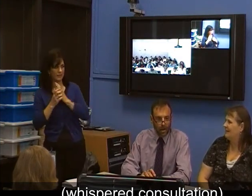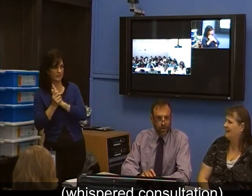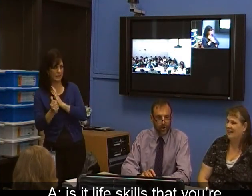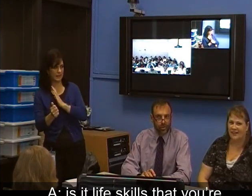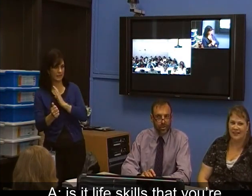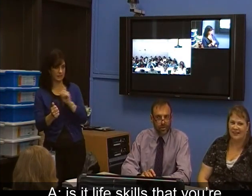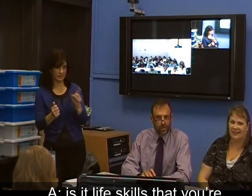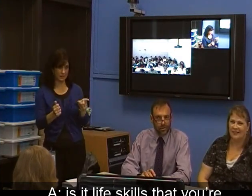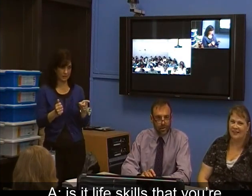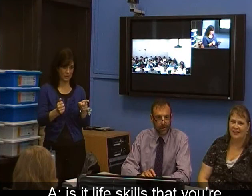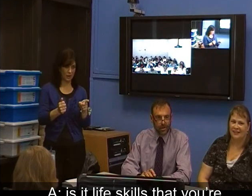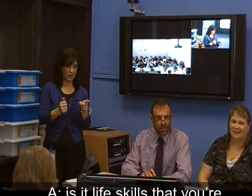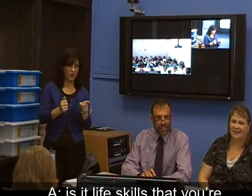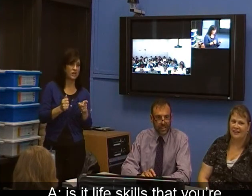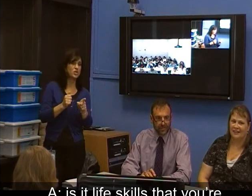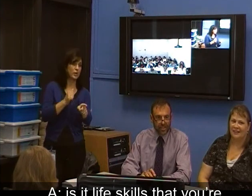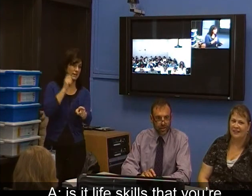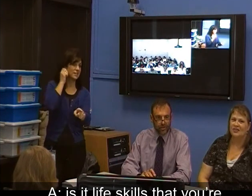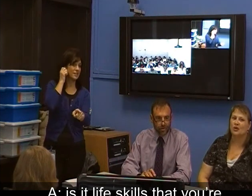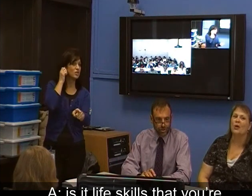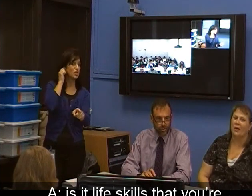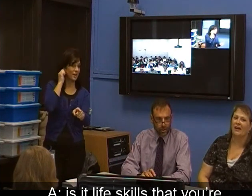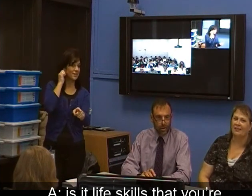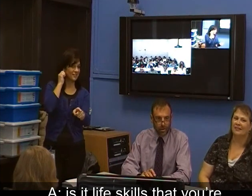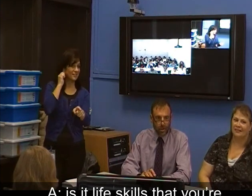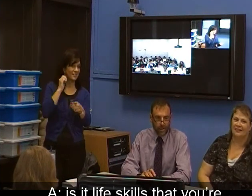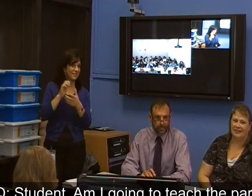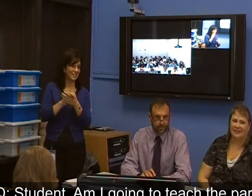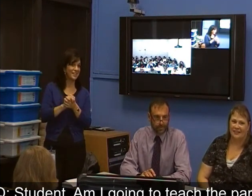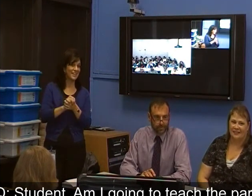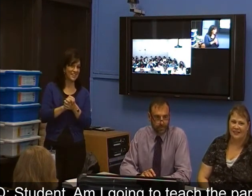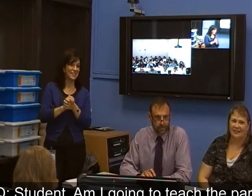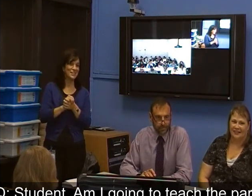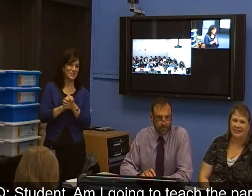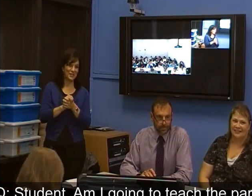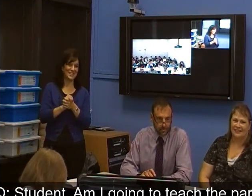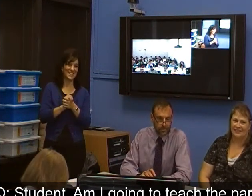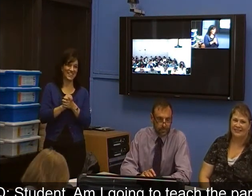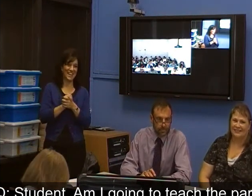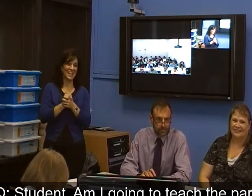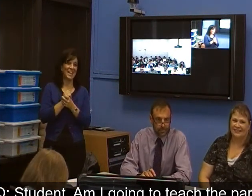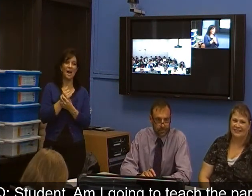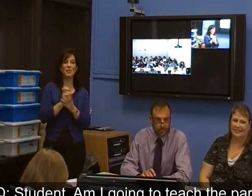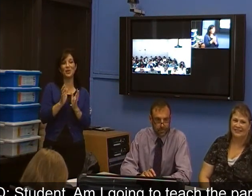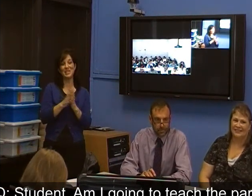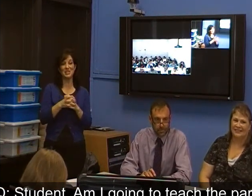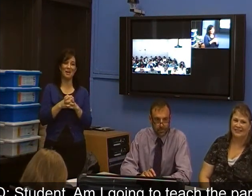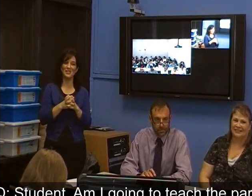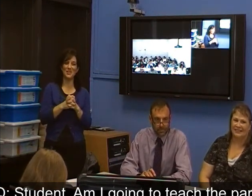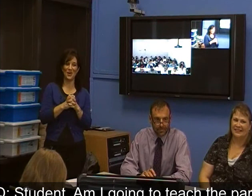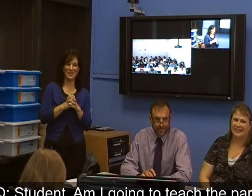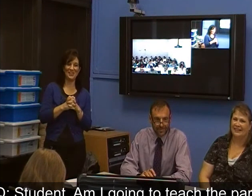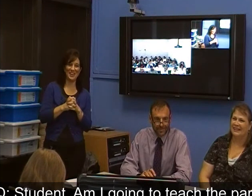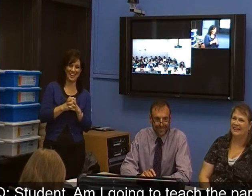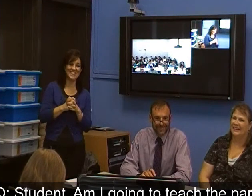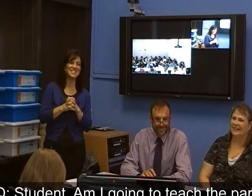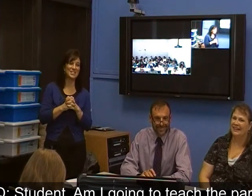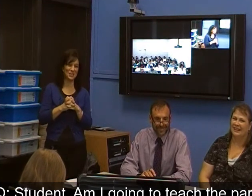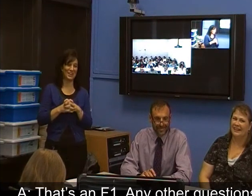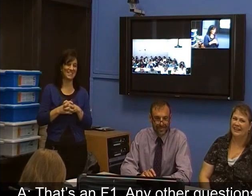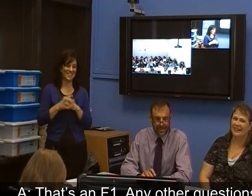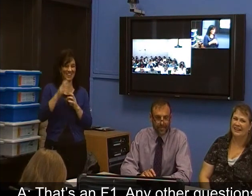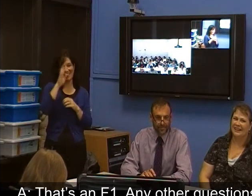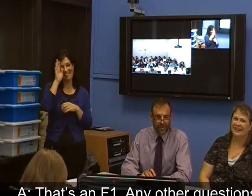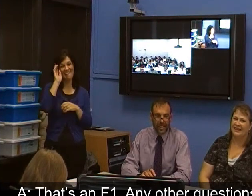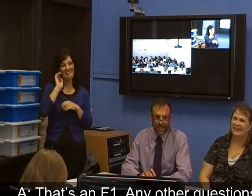are you, is it life skills? Student. Okay. Student. Yeah, I'm going to go and teach the parents. No, it's the